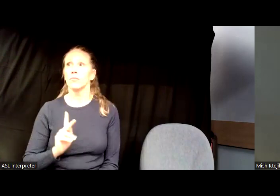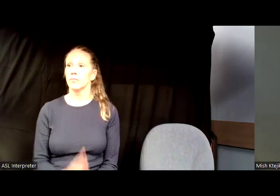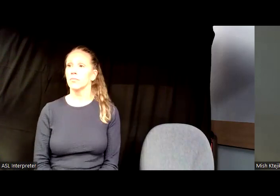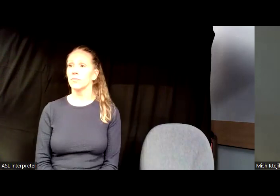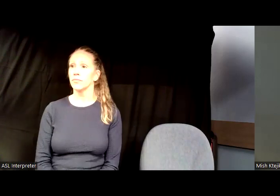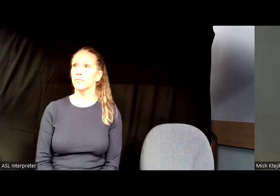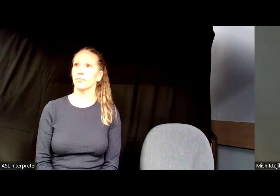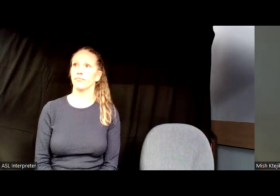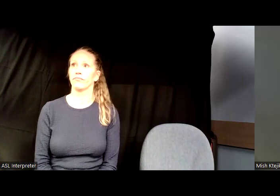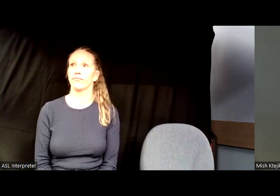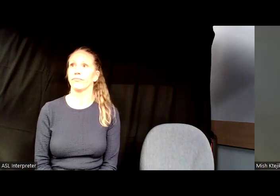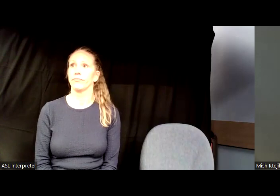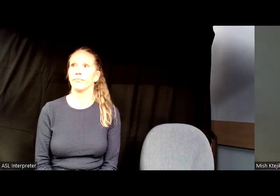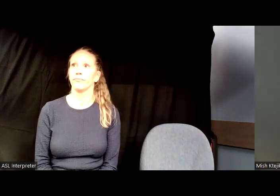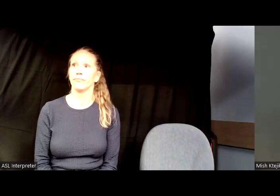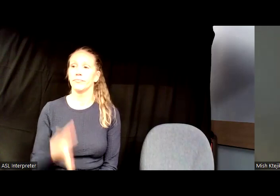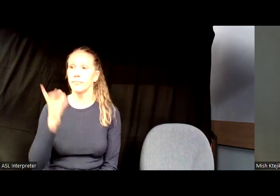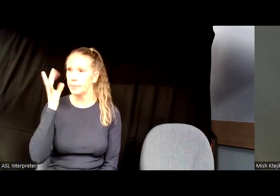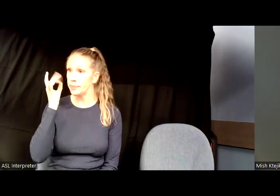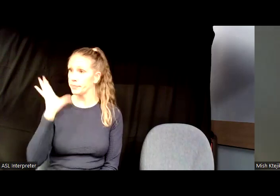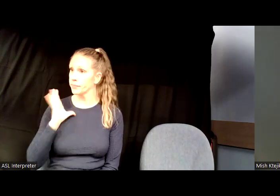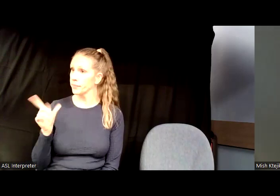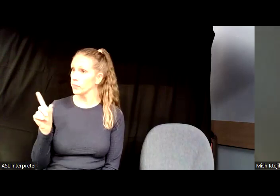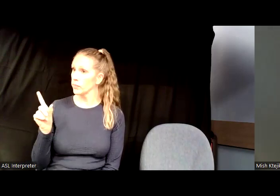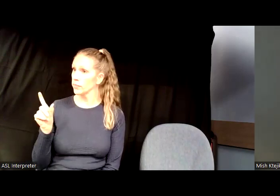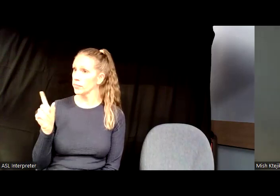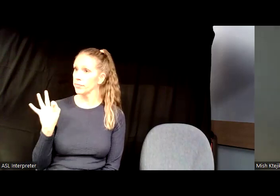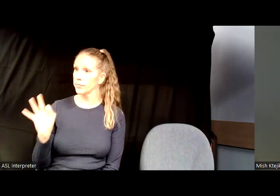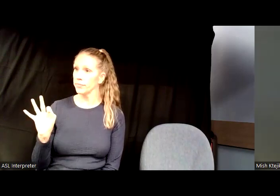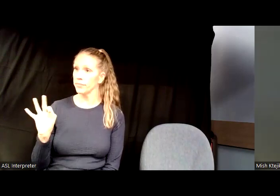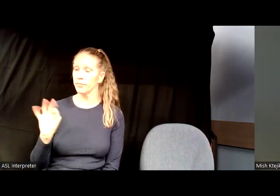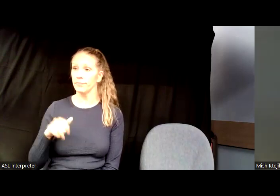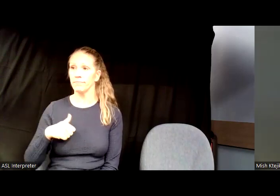I'm checking Mish. Are you doing all right? Yep, thumbs up.